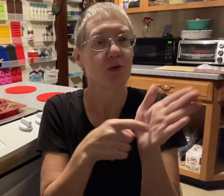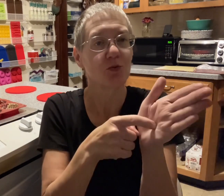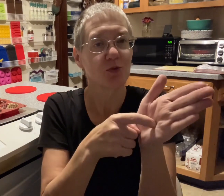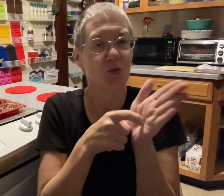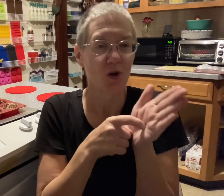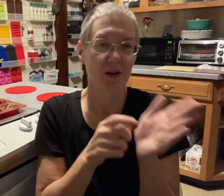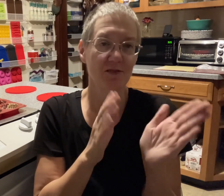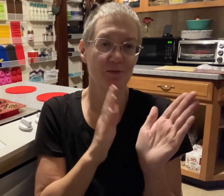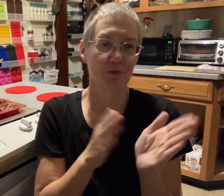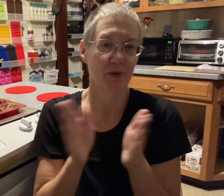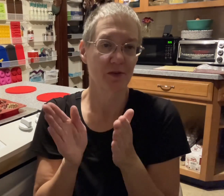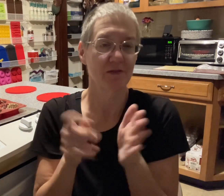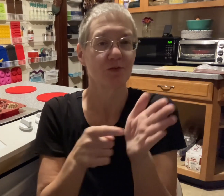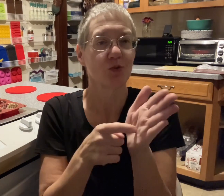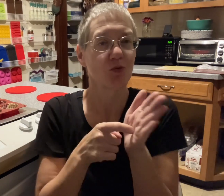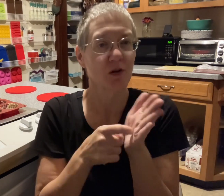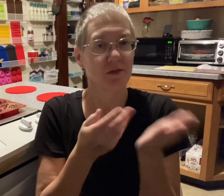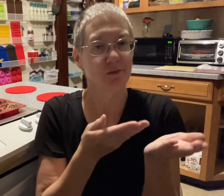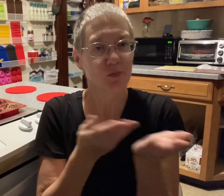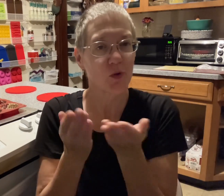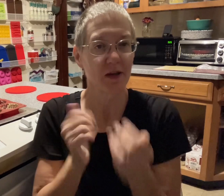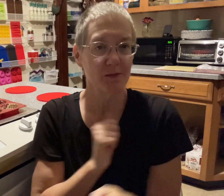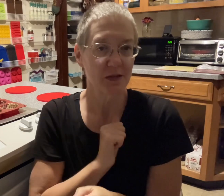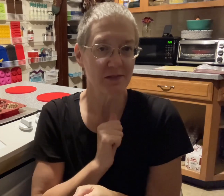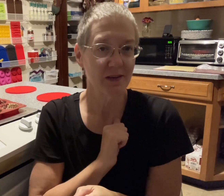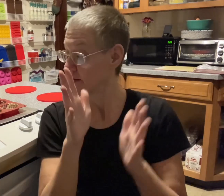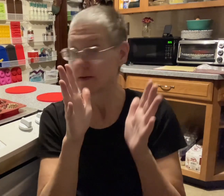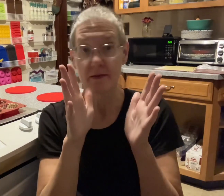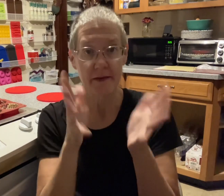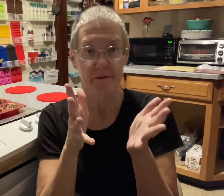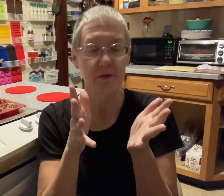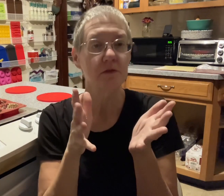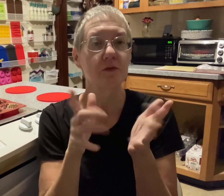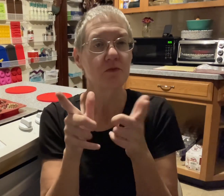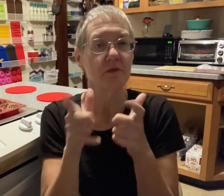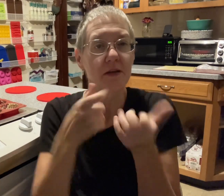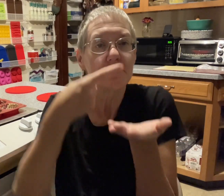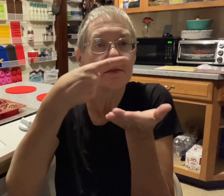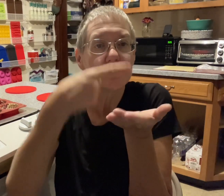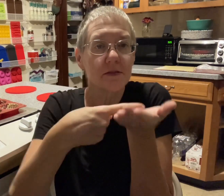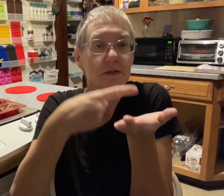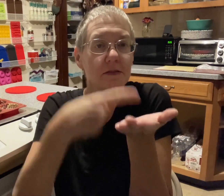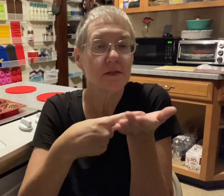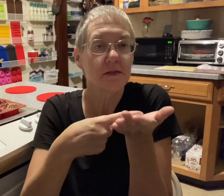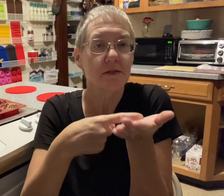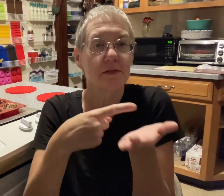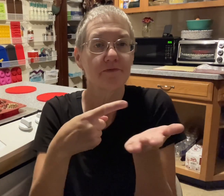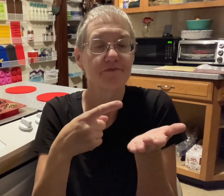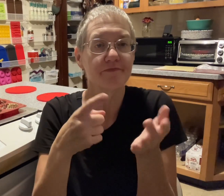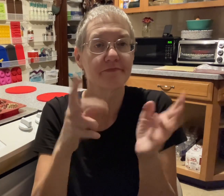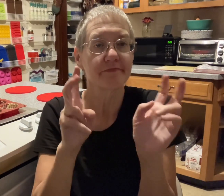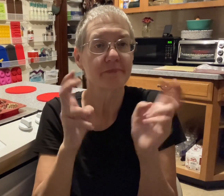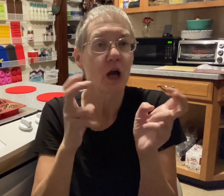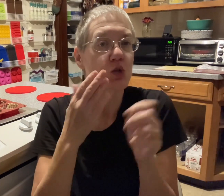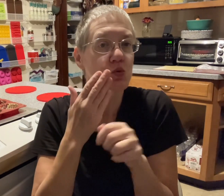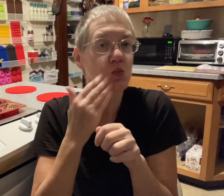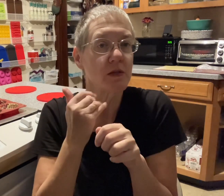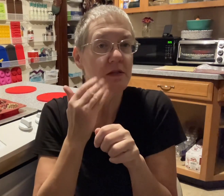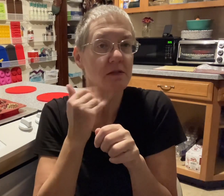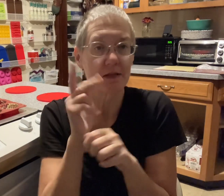food. But it requires planning and requires bringing stuff ourselves. Okay, we've got 3 minutes left. Let's discuss the